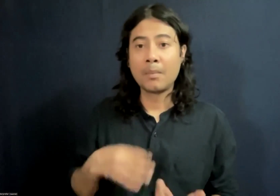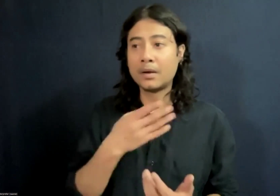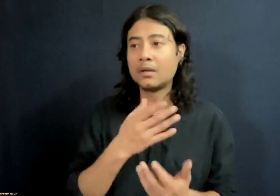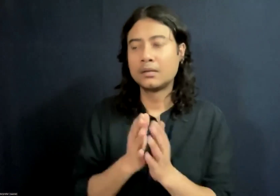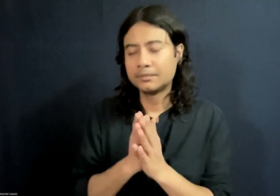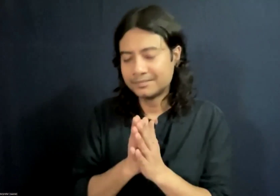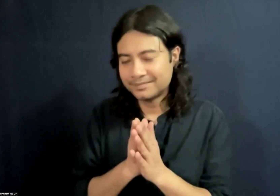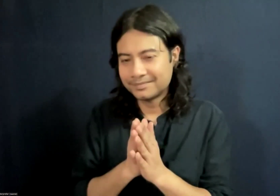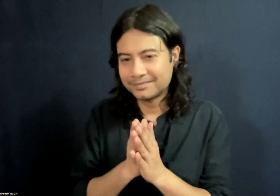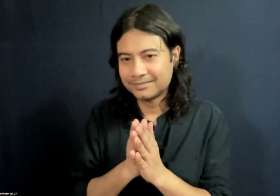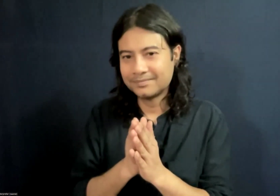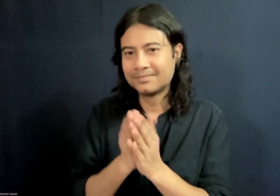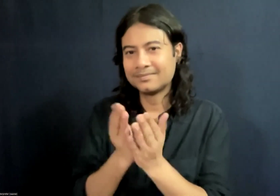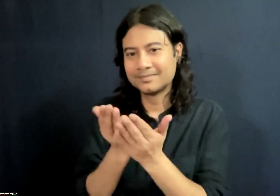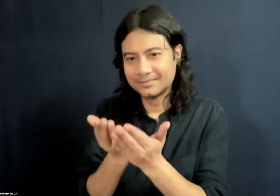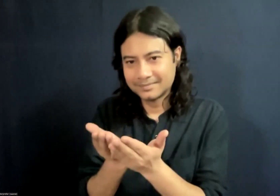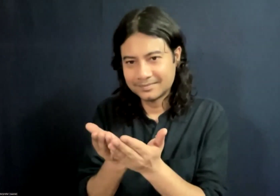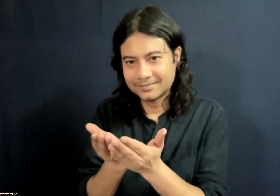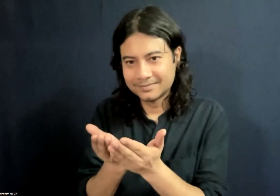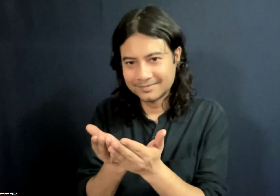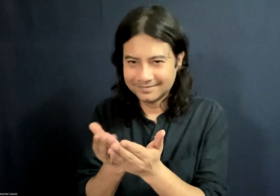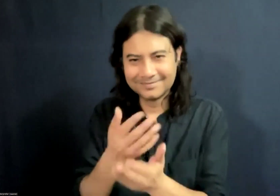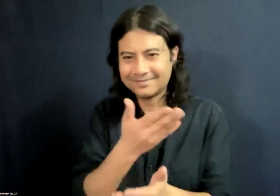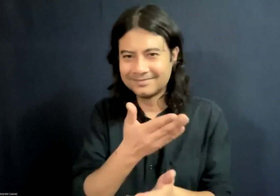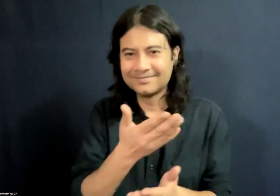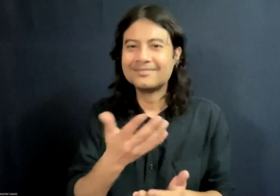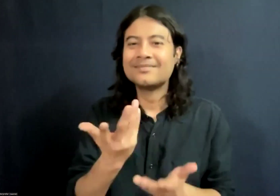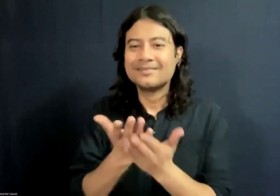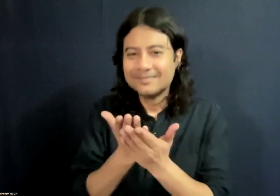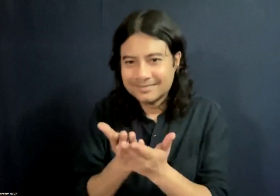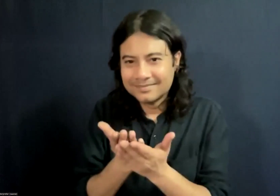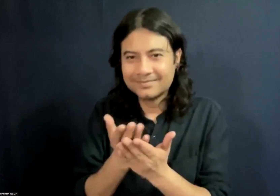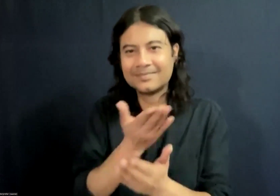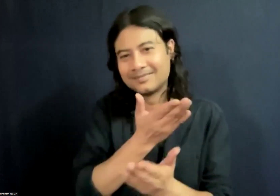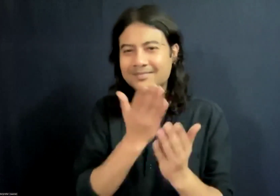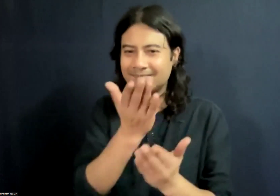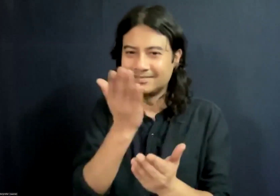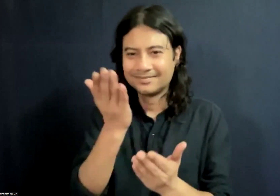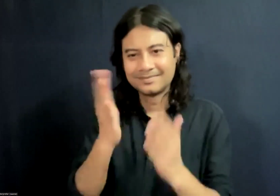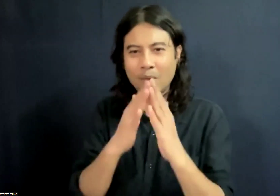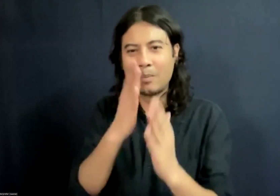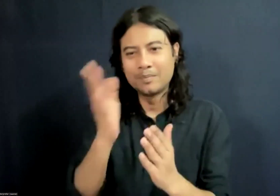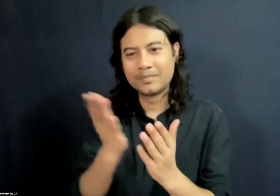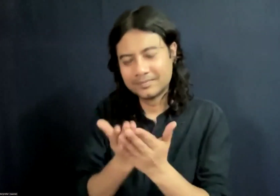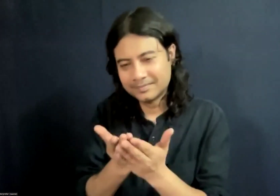will, I will insultingly, without respect, I will give money to that Brahmana.